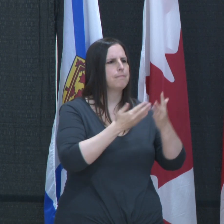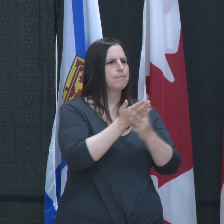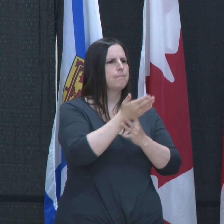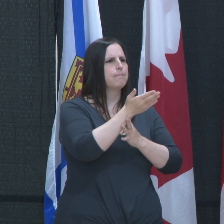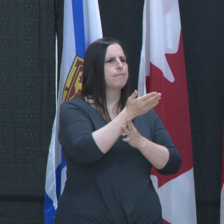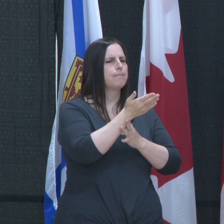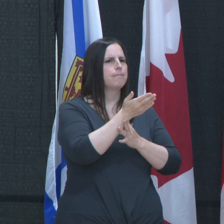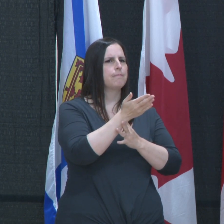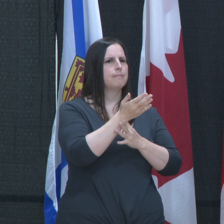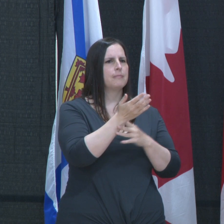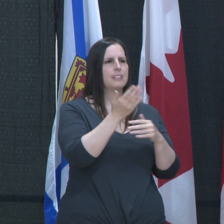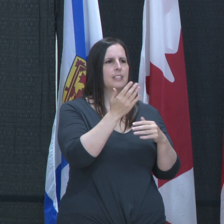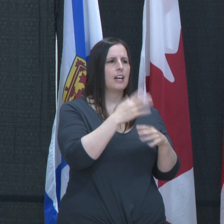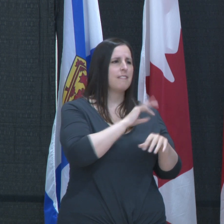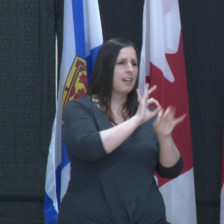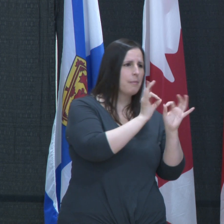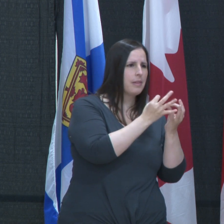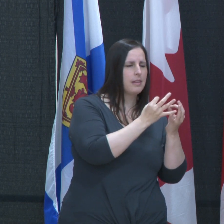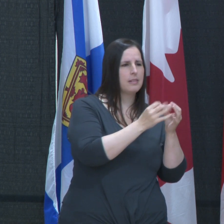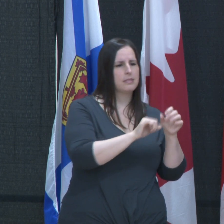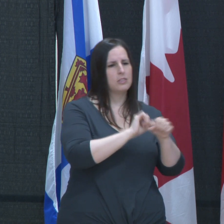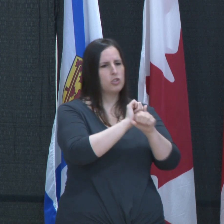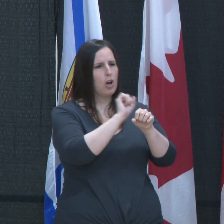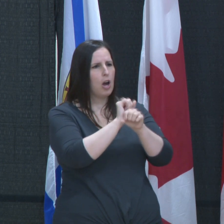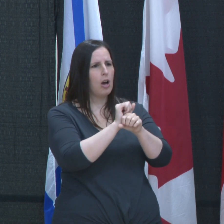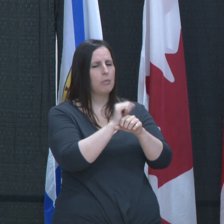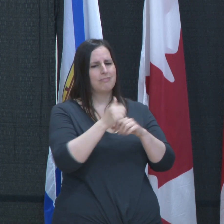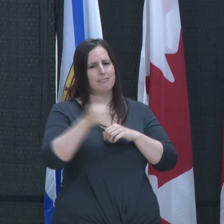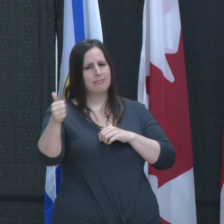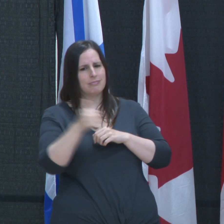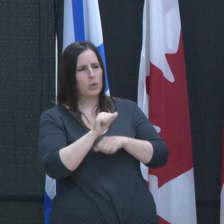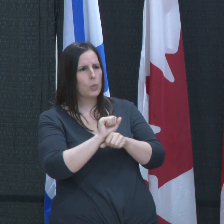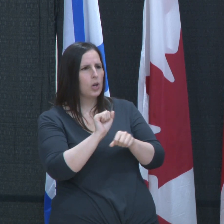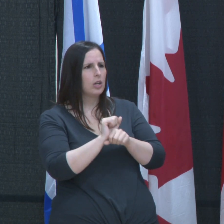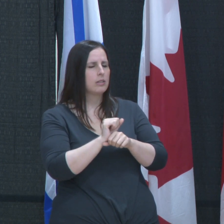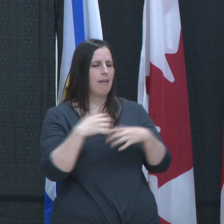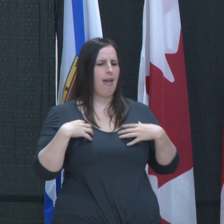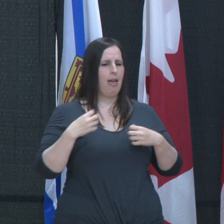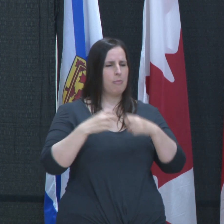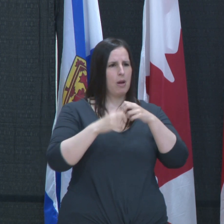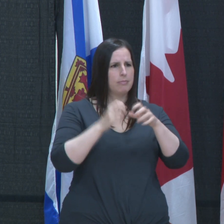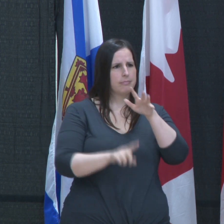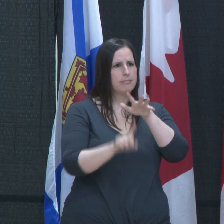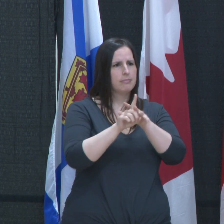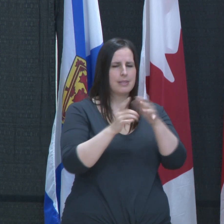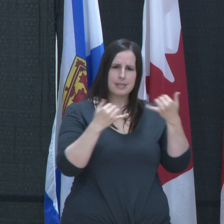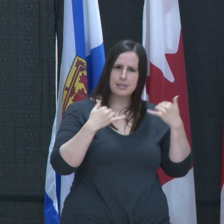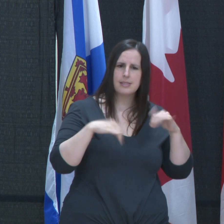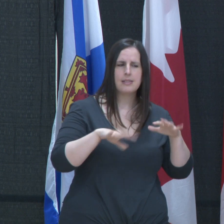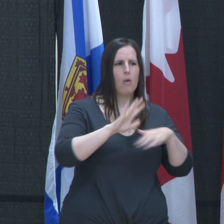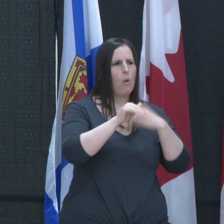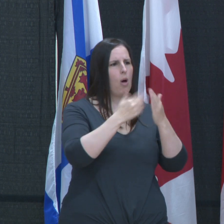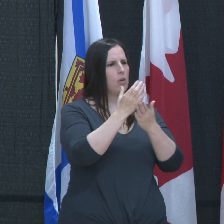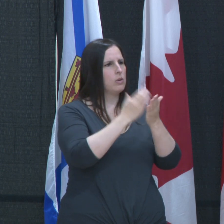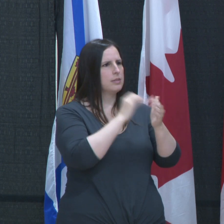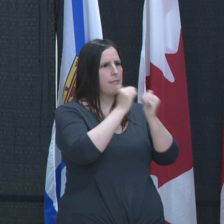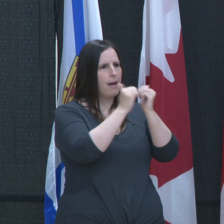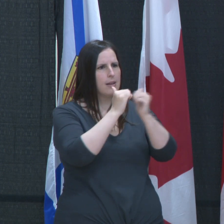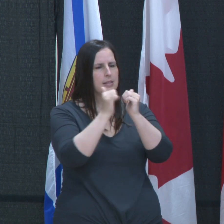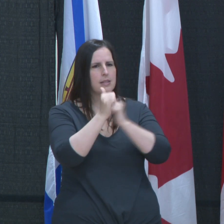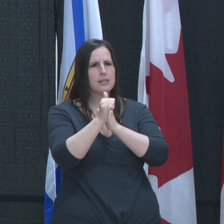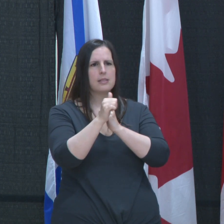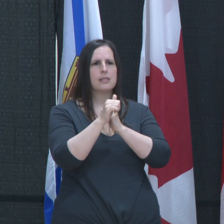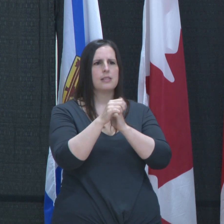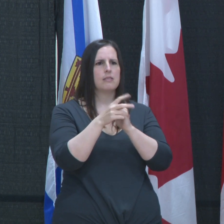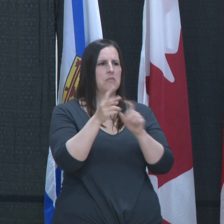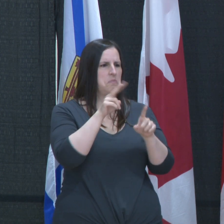family member, holding down a job, lengthy travel time, or health challenges, and still managing to meet deadlines, stay on top of your work, and make it